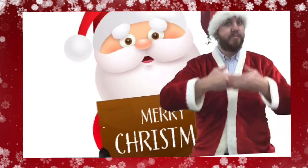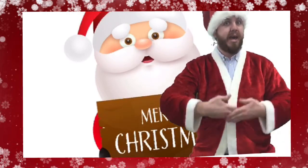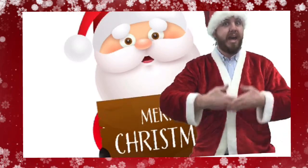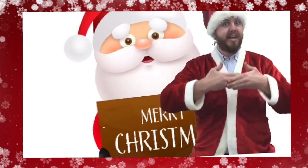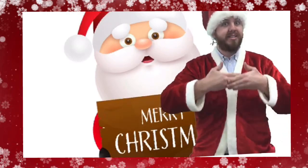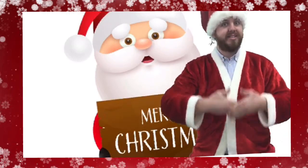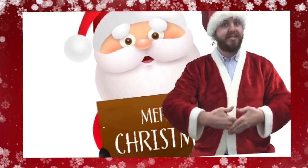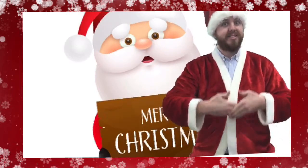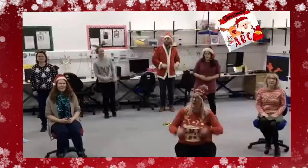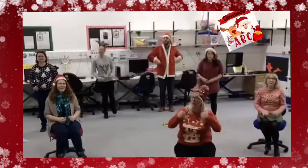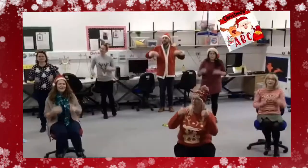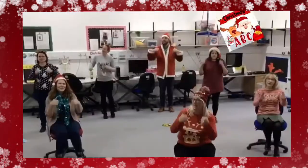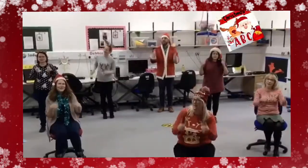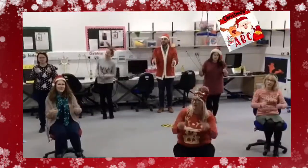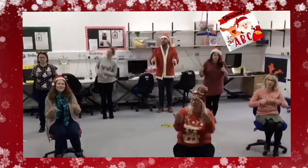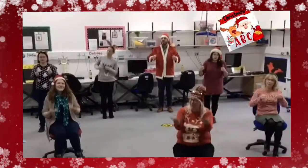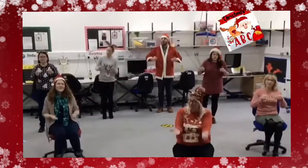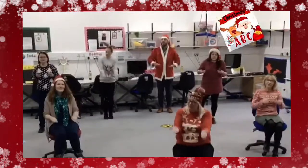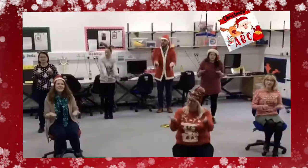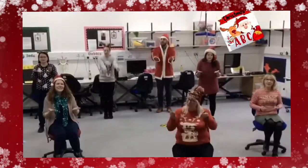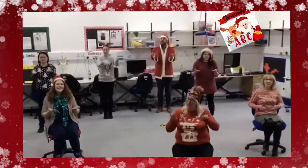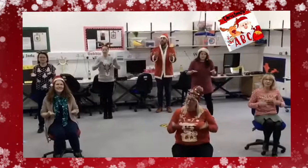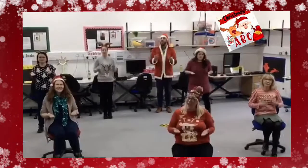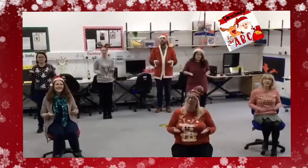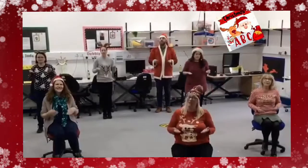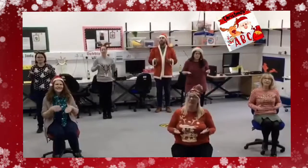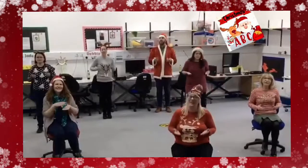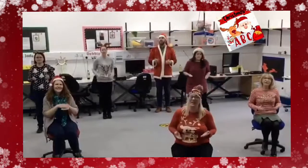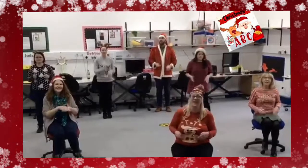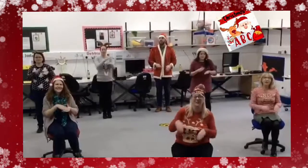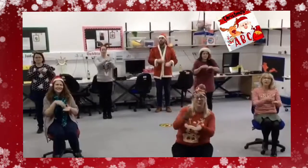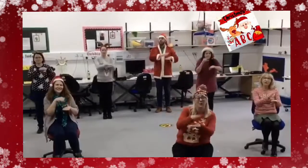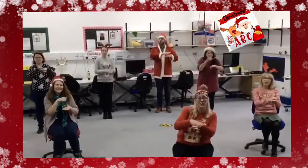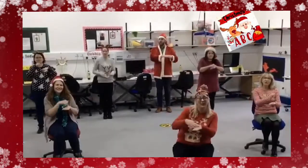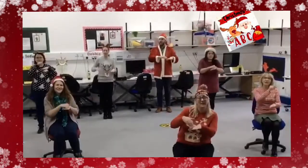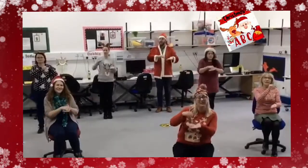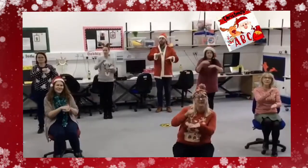his pet. Be good and he'll bring you everything in your Christmas list.